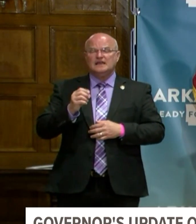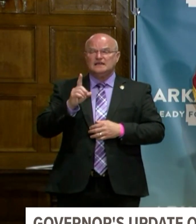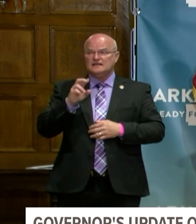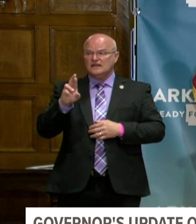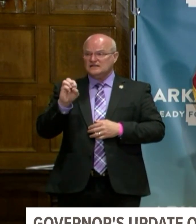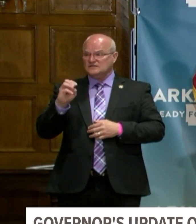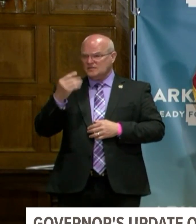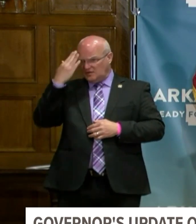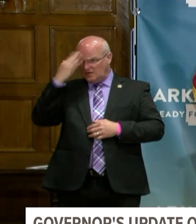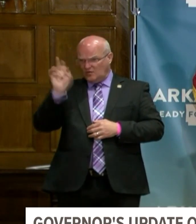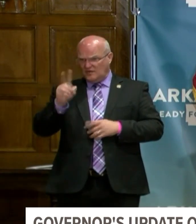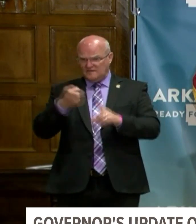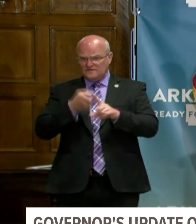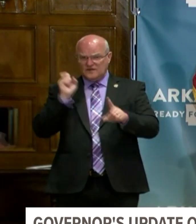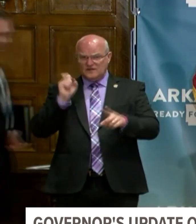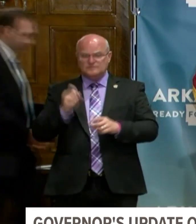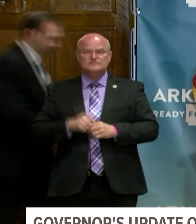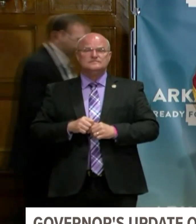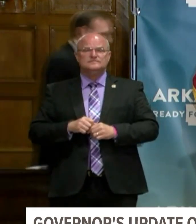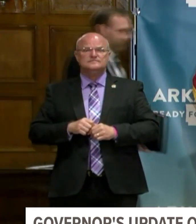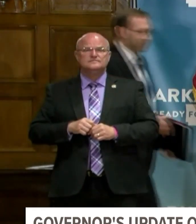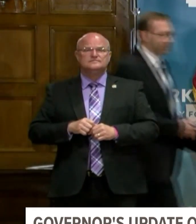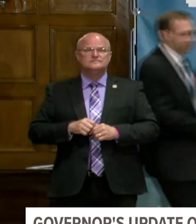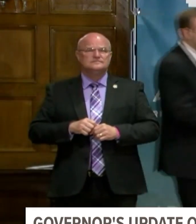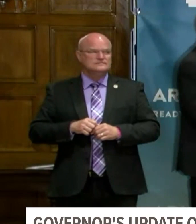Dr. Smith, do you know where that came from?